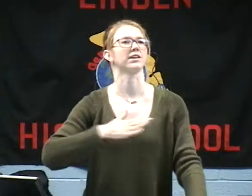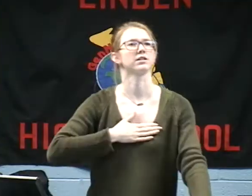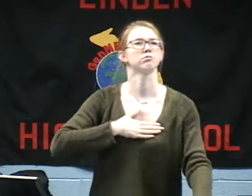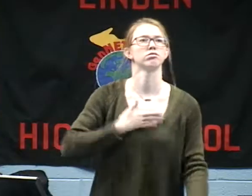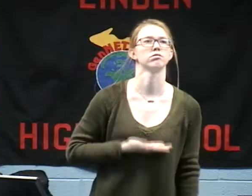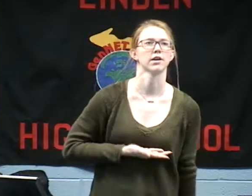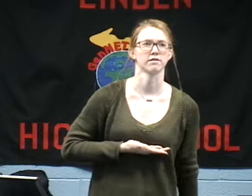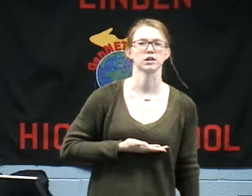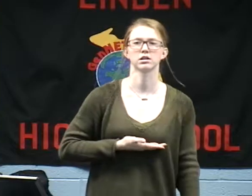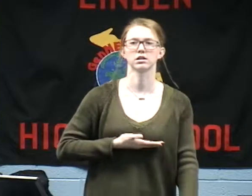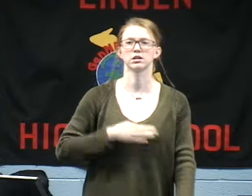Confess.